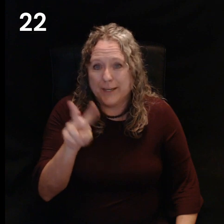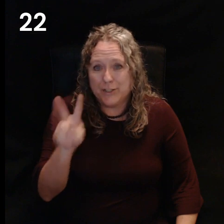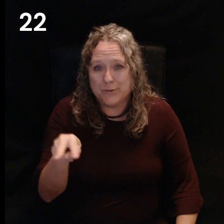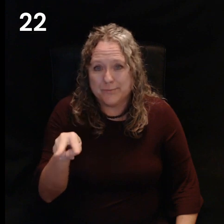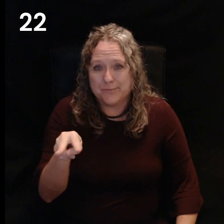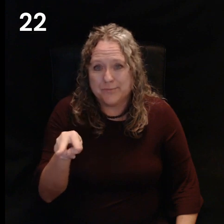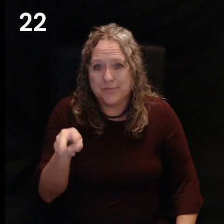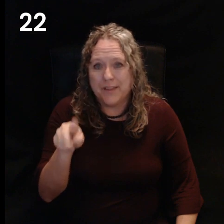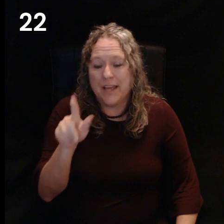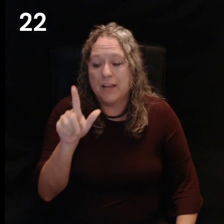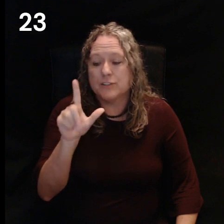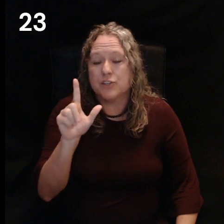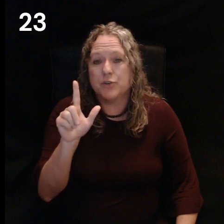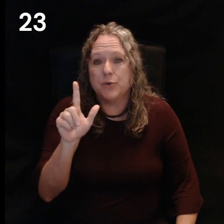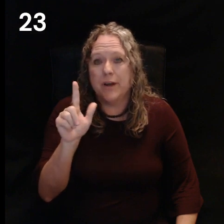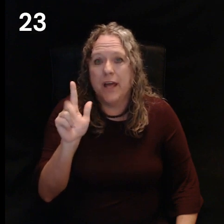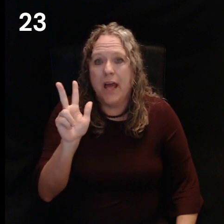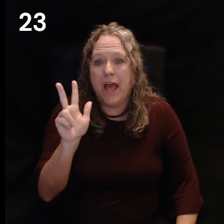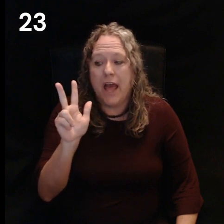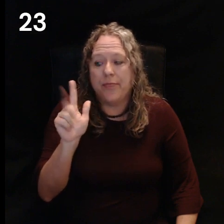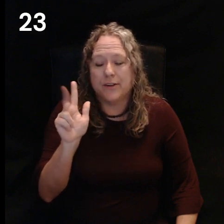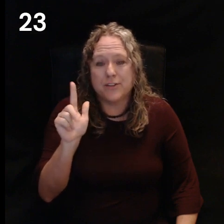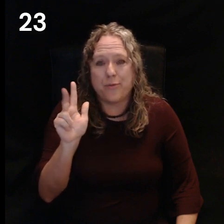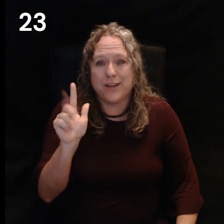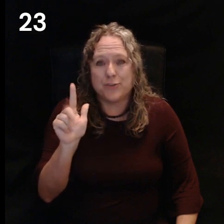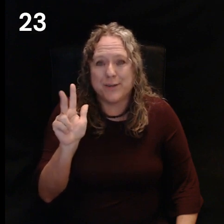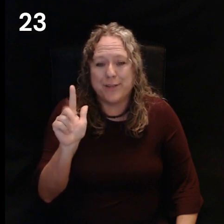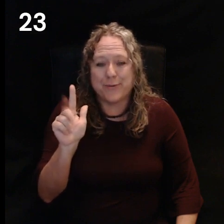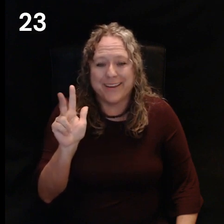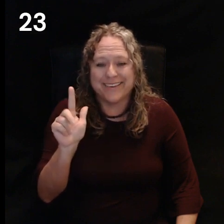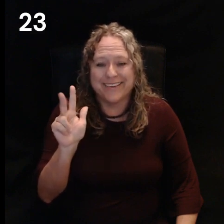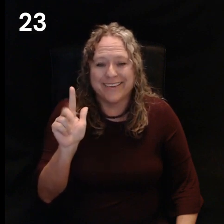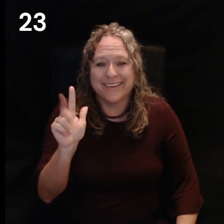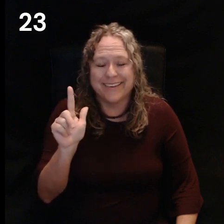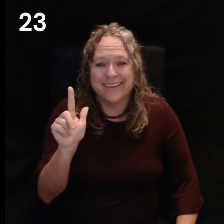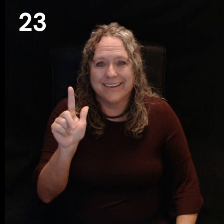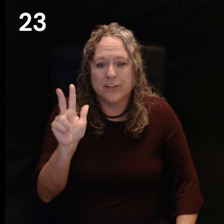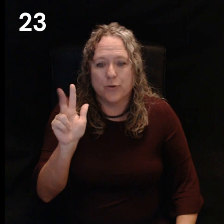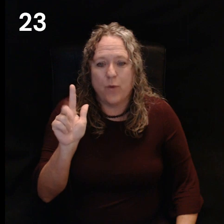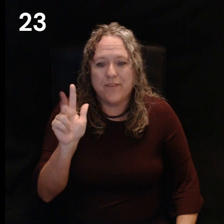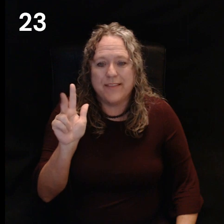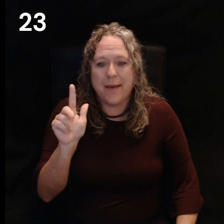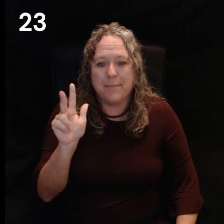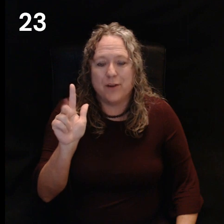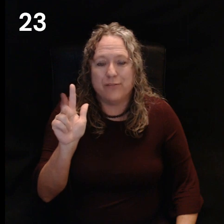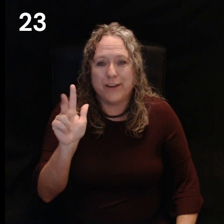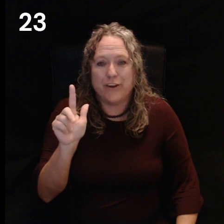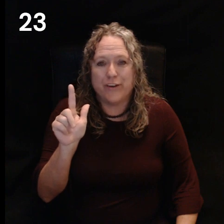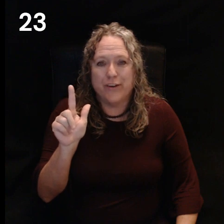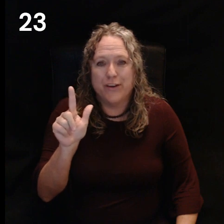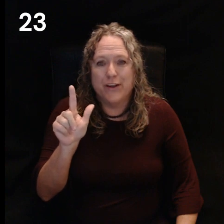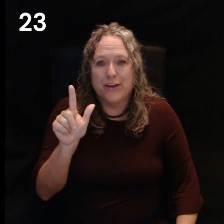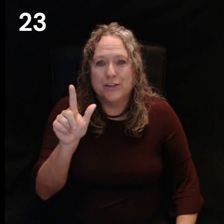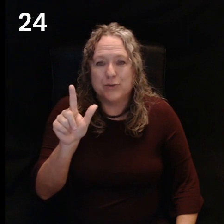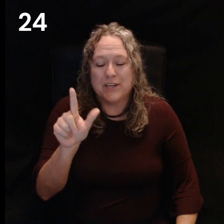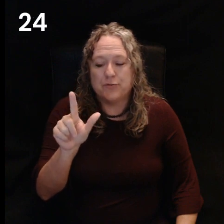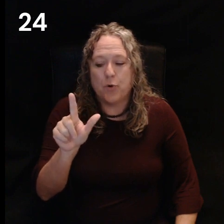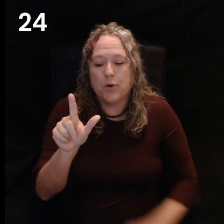22. Here's a 2, and there's the 3. 23. You're waving that middle finger. 24, this